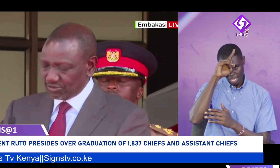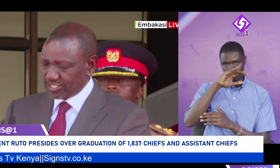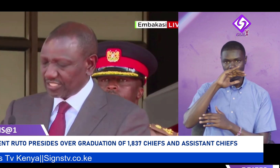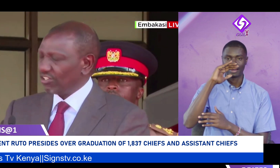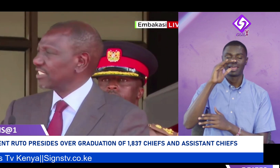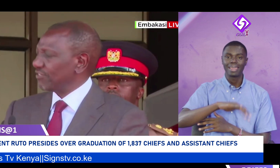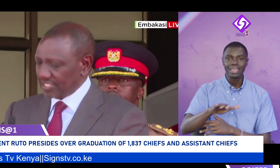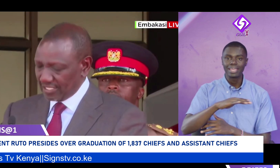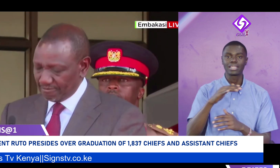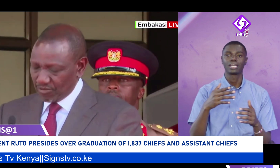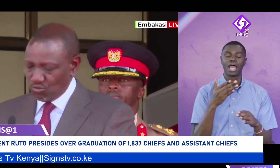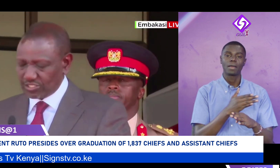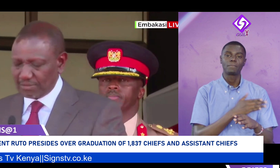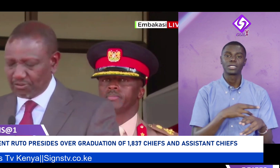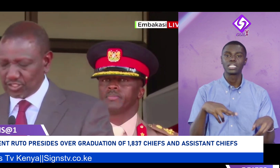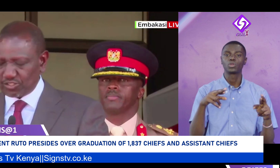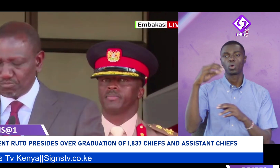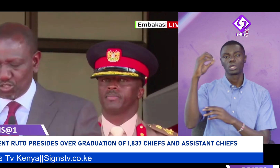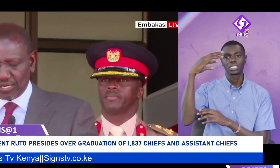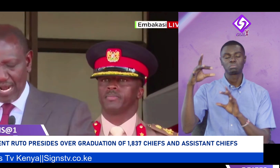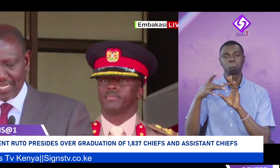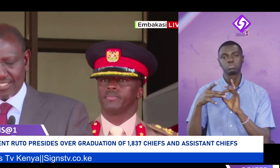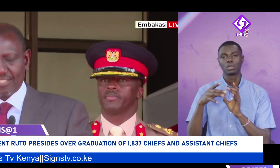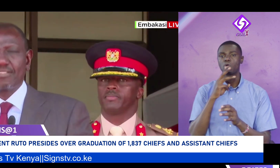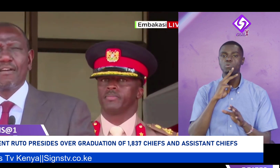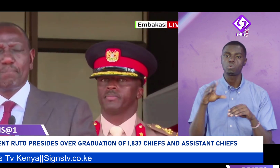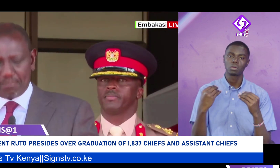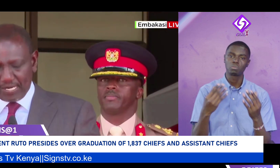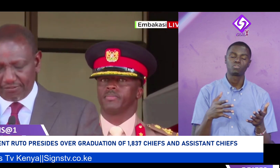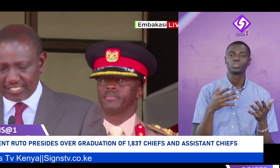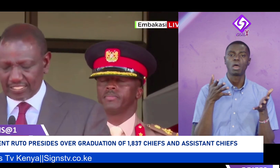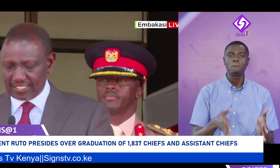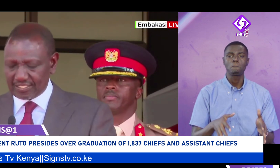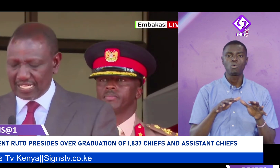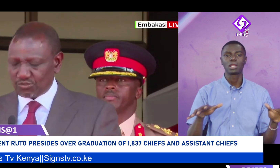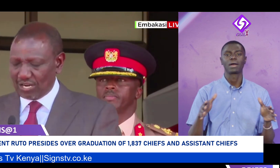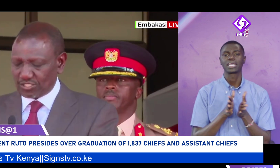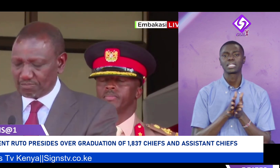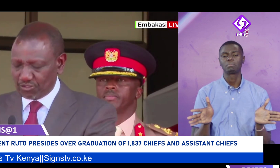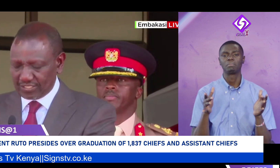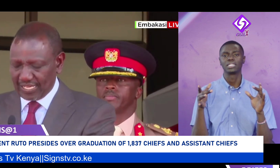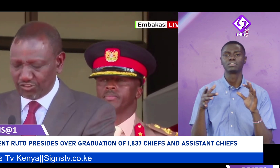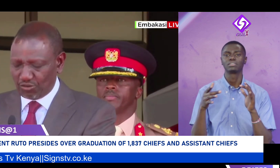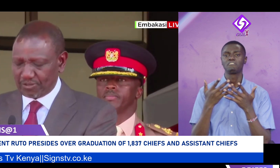electricity connectivity, water provision, modern markets, public facilities linked to housing projects, and job